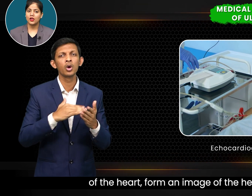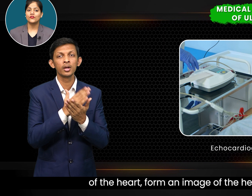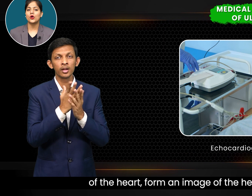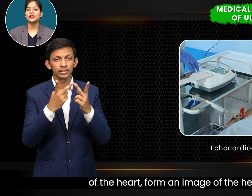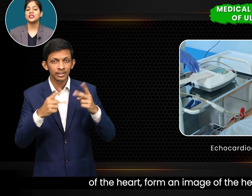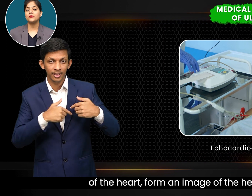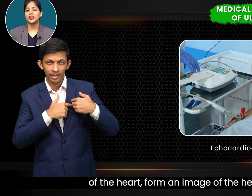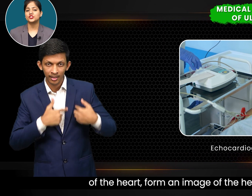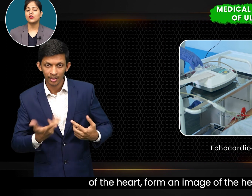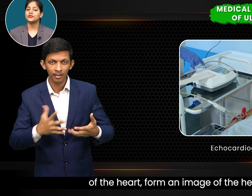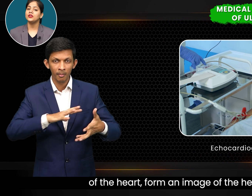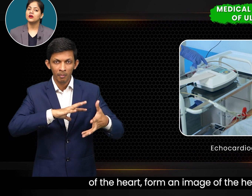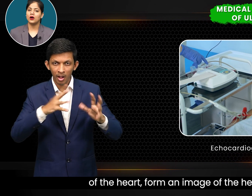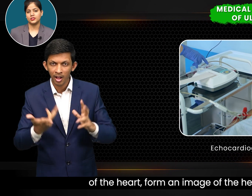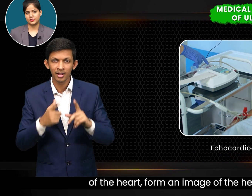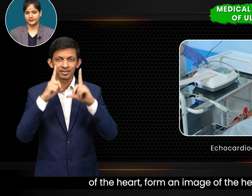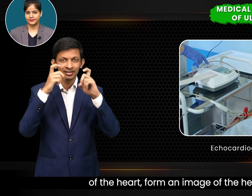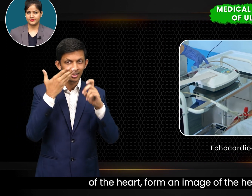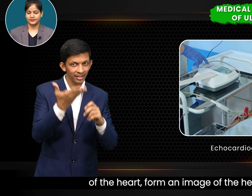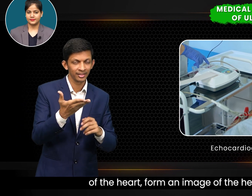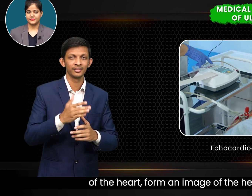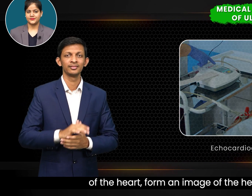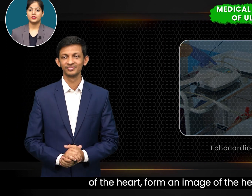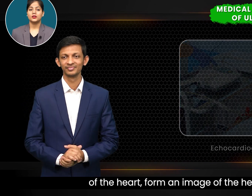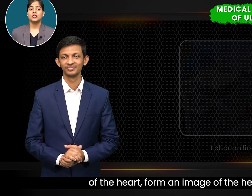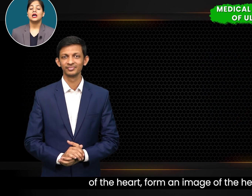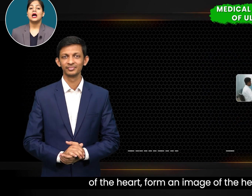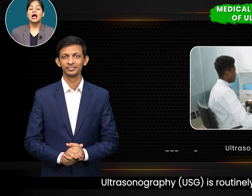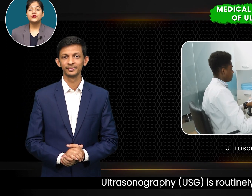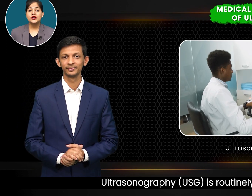heart from an image of the heart.